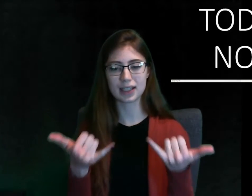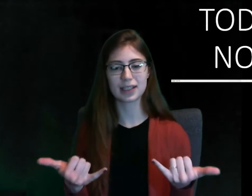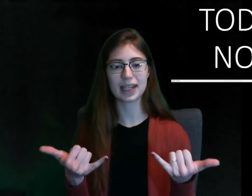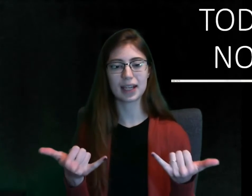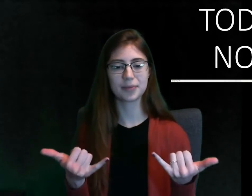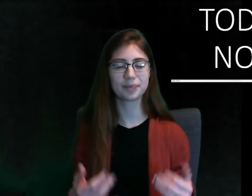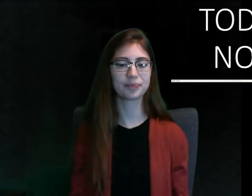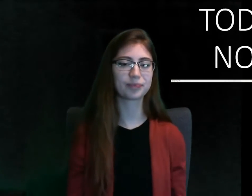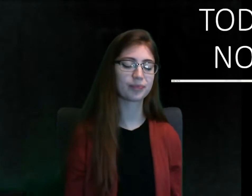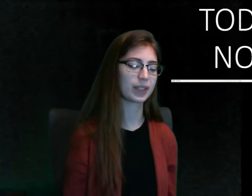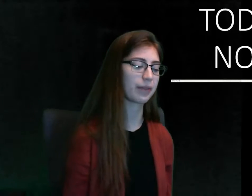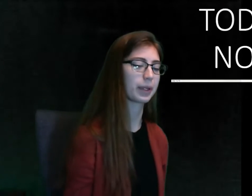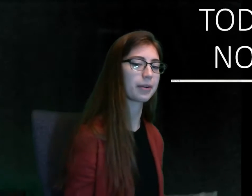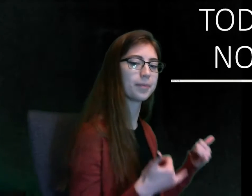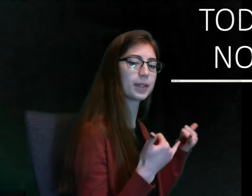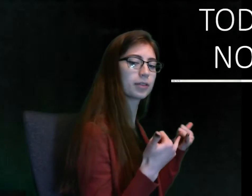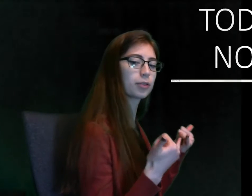Today. Give them a little.